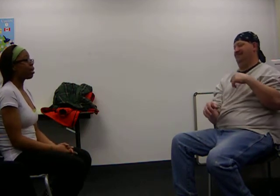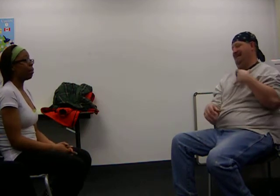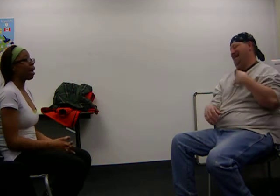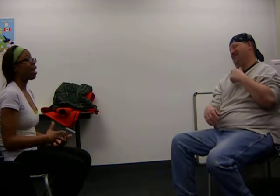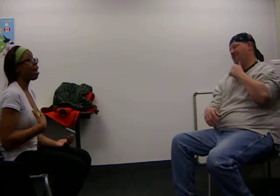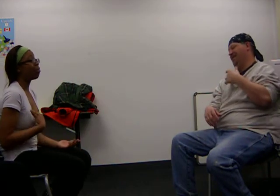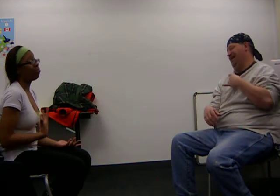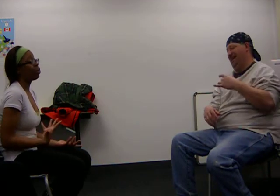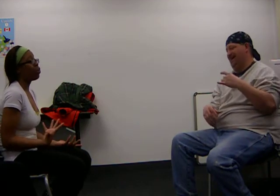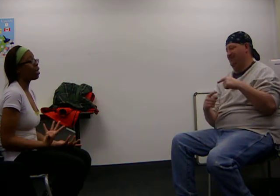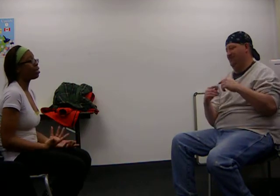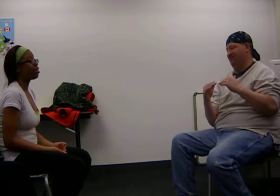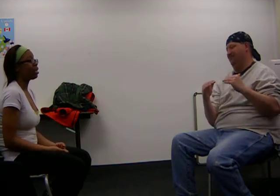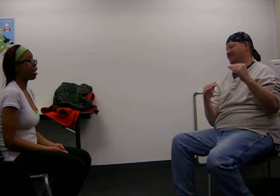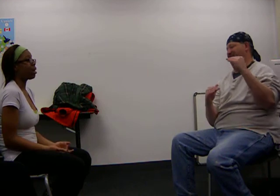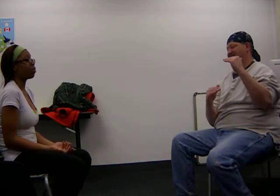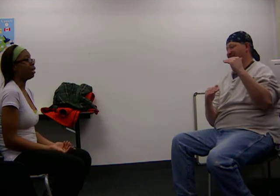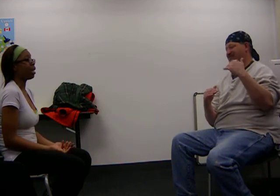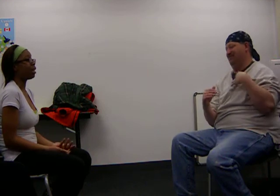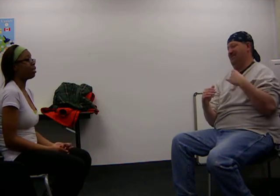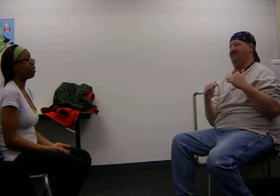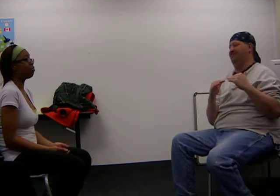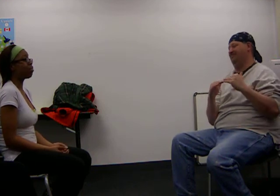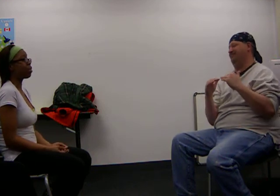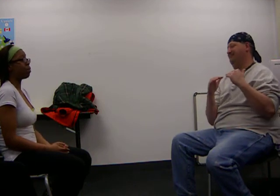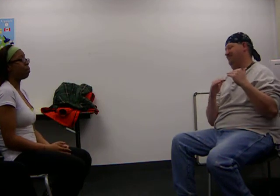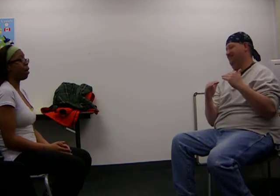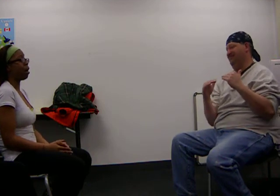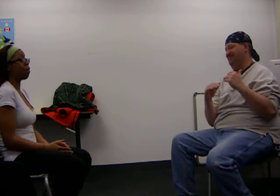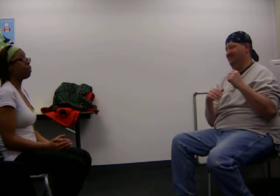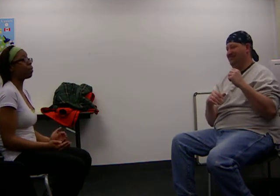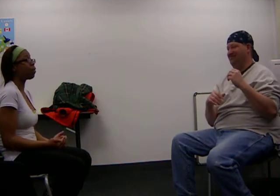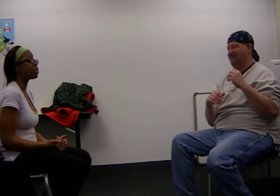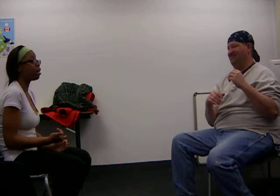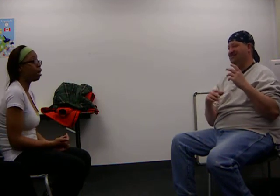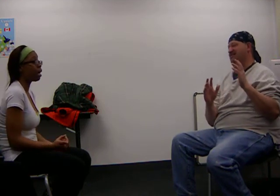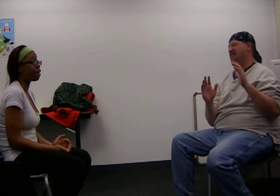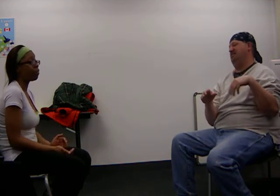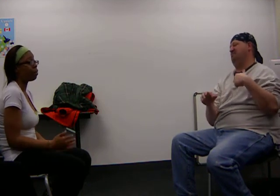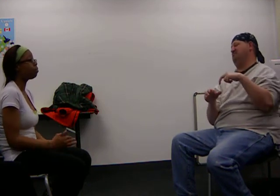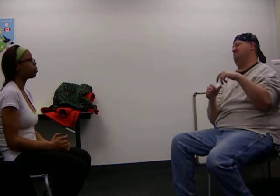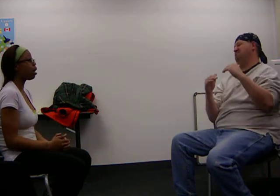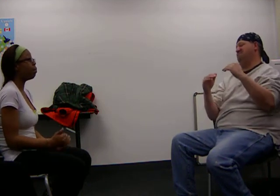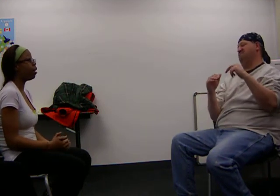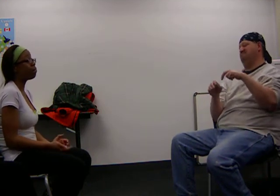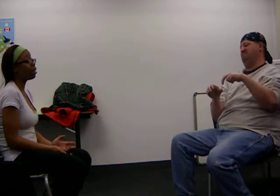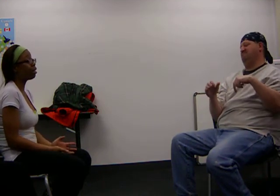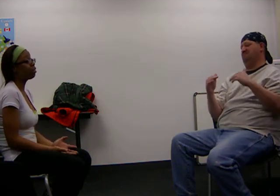but I had quit because I didn't really like the people that was ahead of above me.